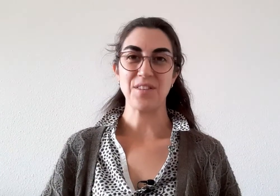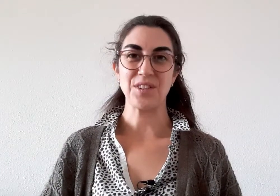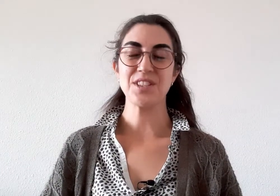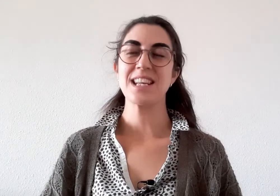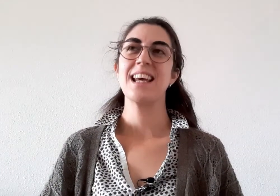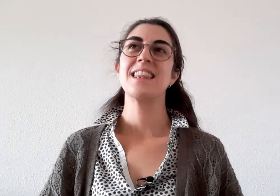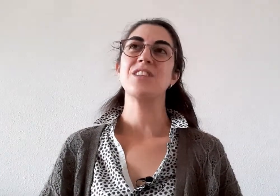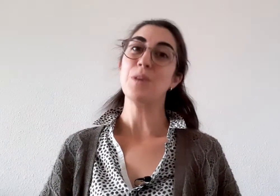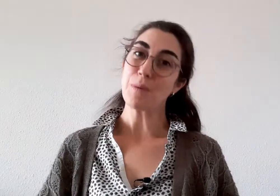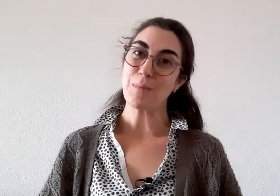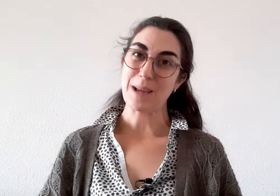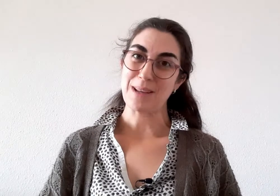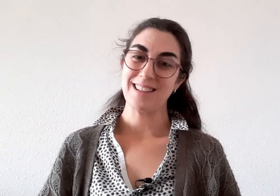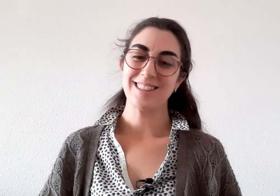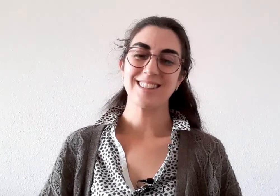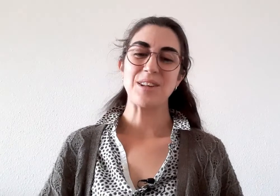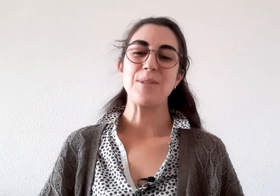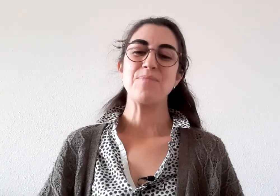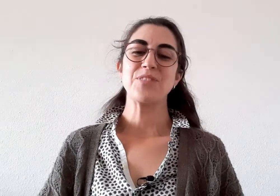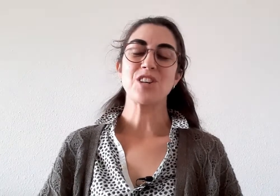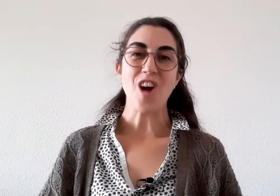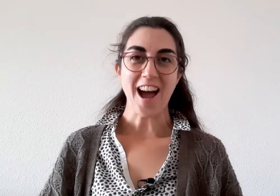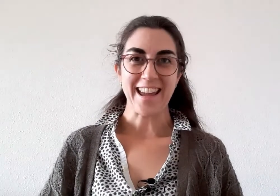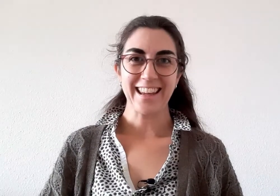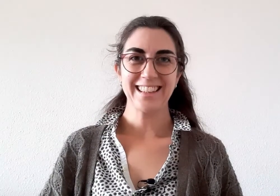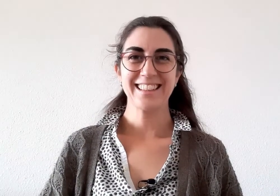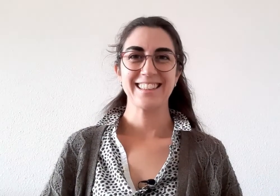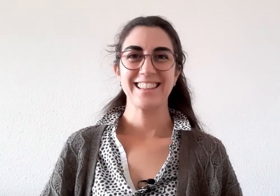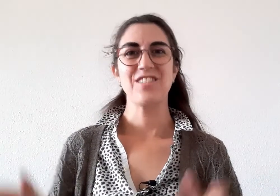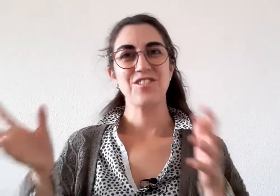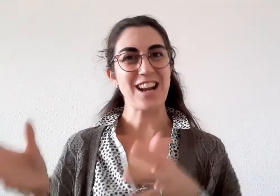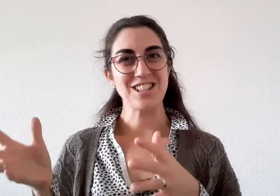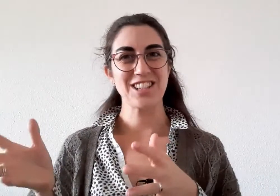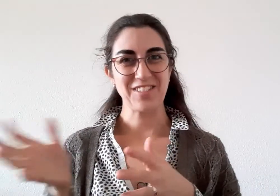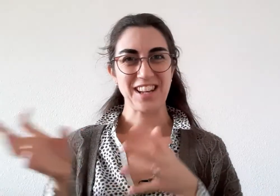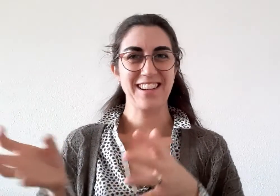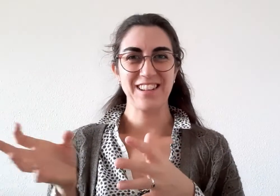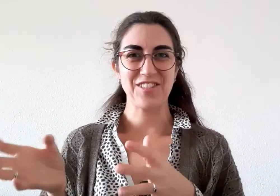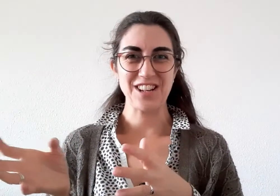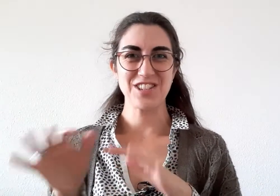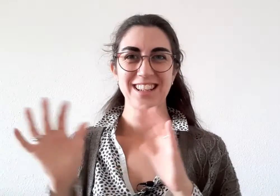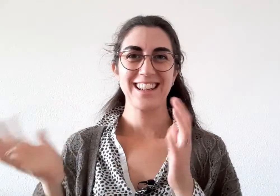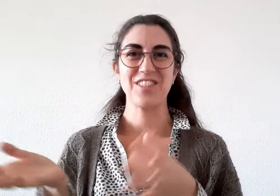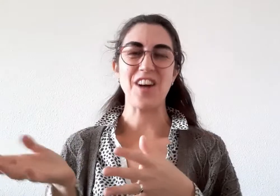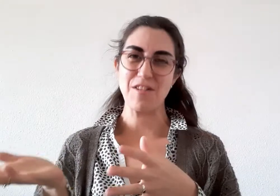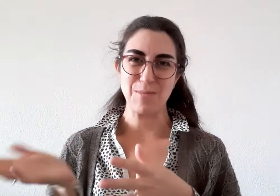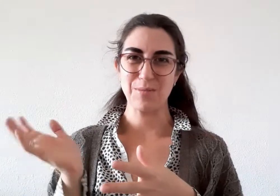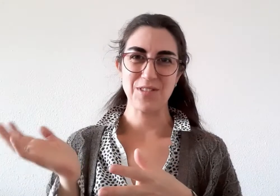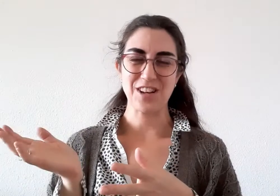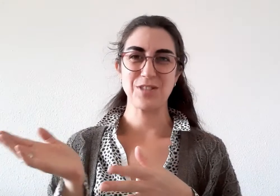discovered that newborn babies cry in French if they're in a French environment with